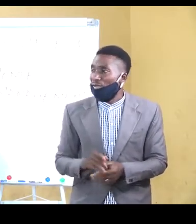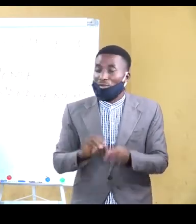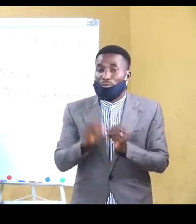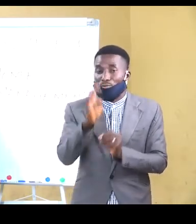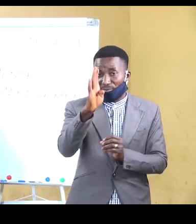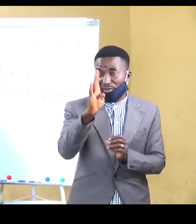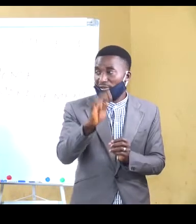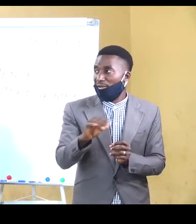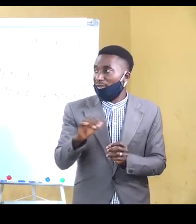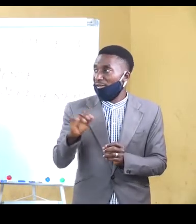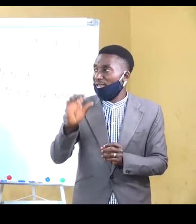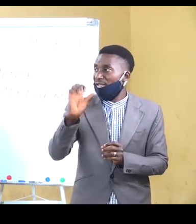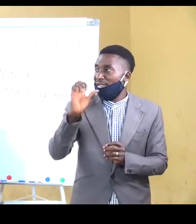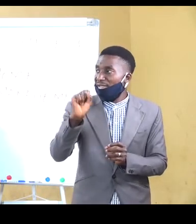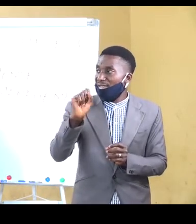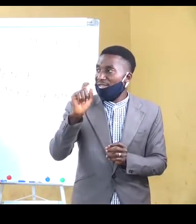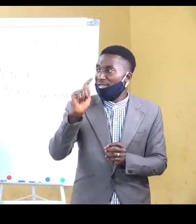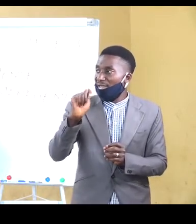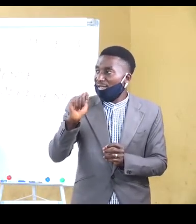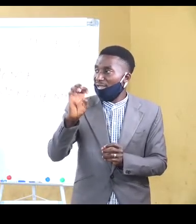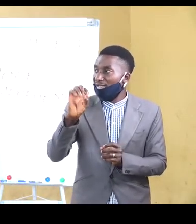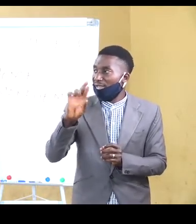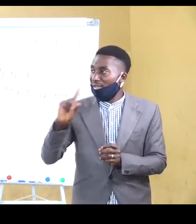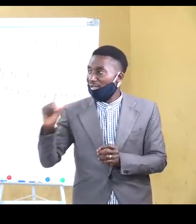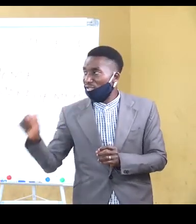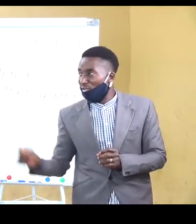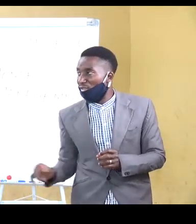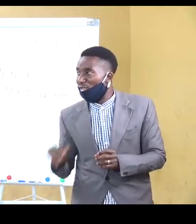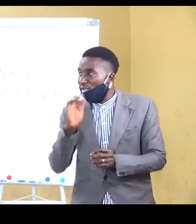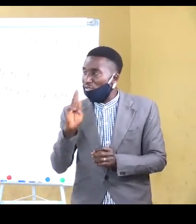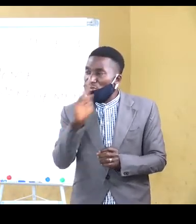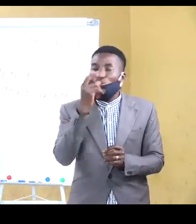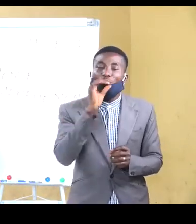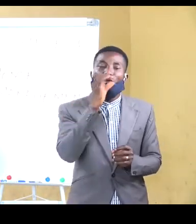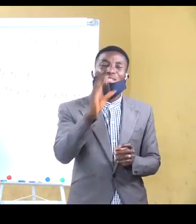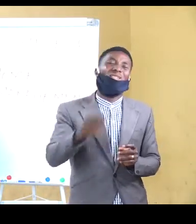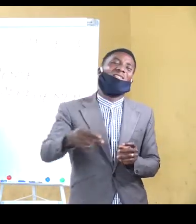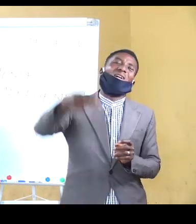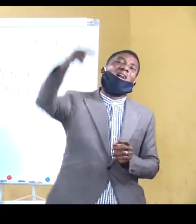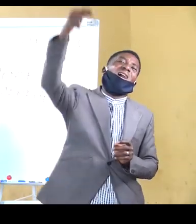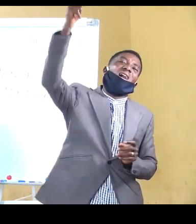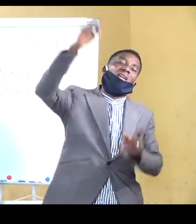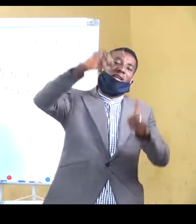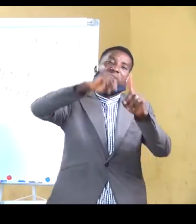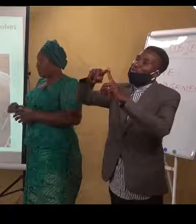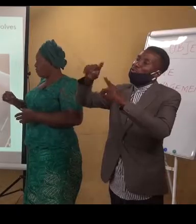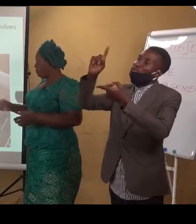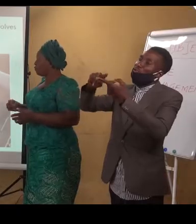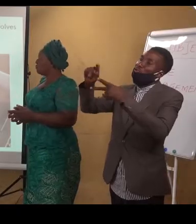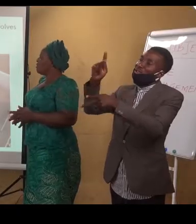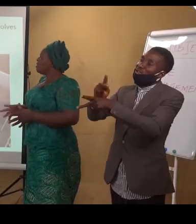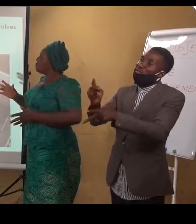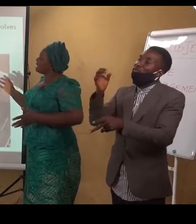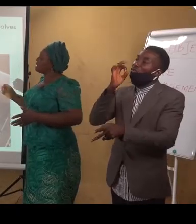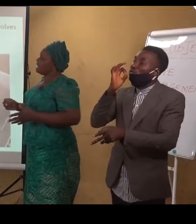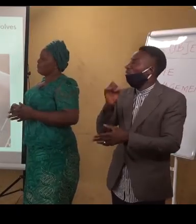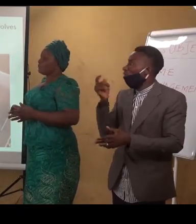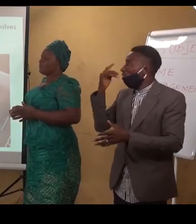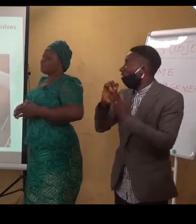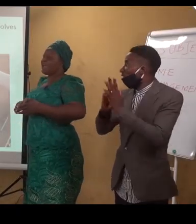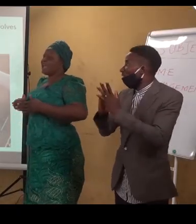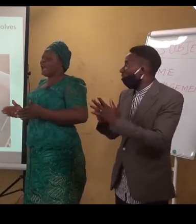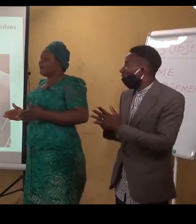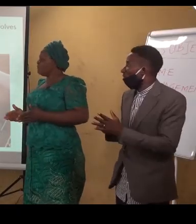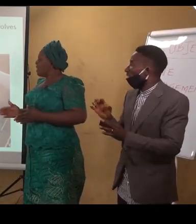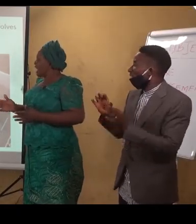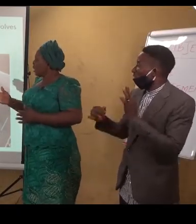is the use of high temperature above 100 degrees centigrade to what? To preserve food. For